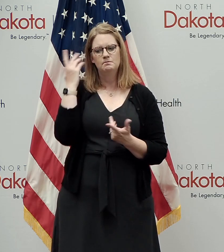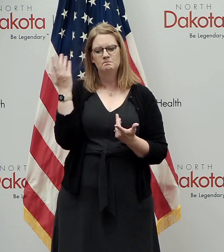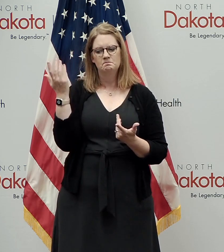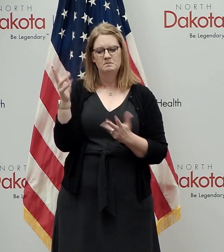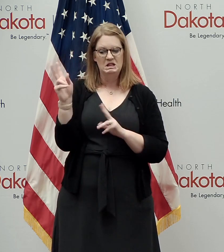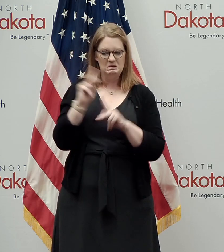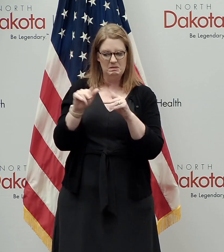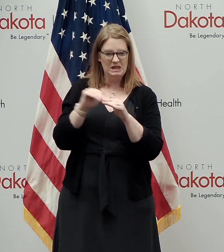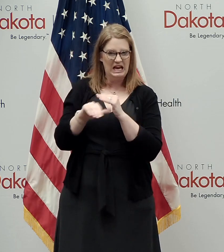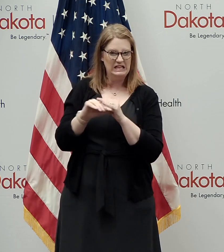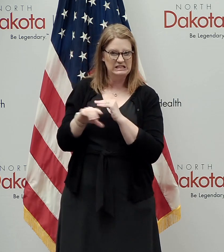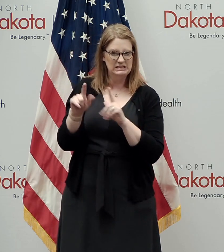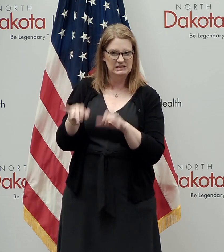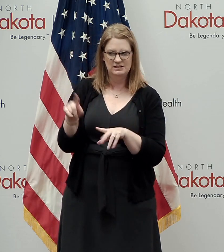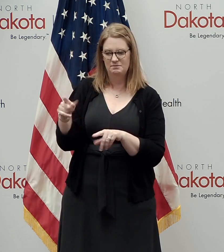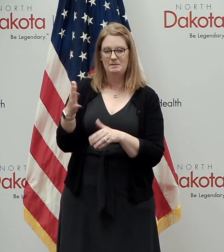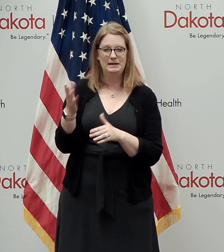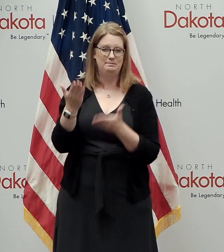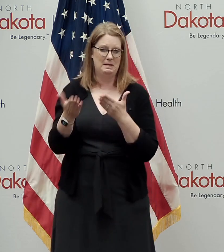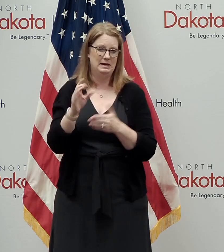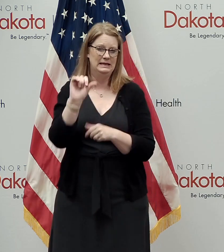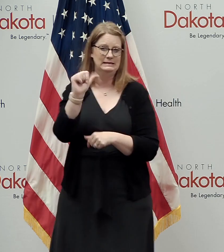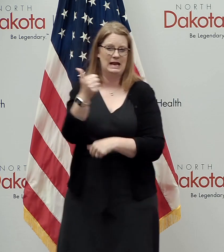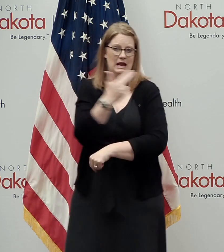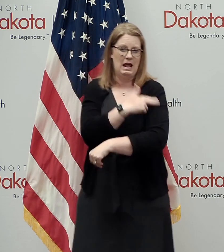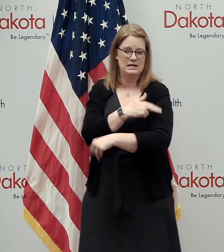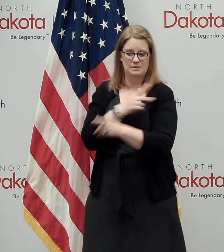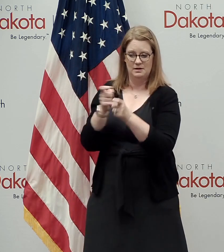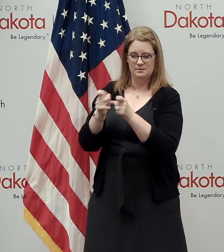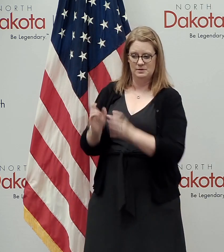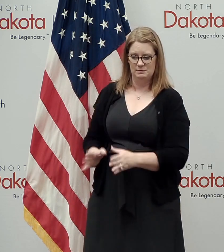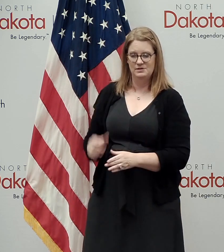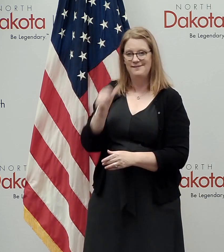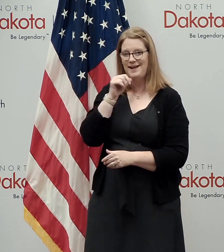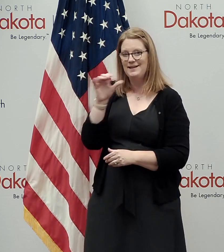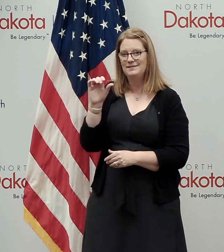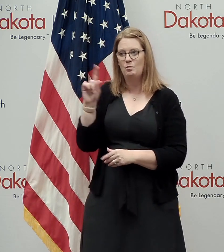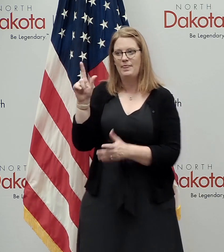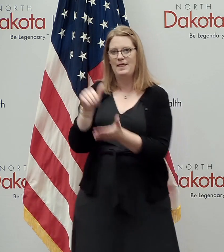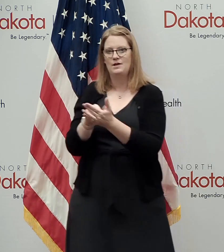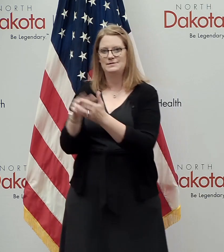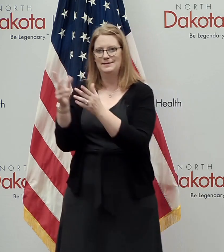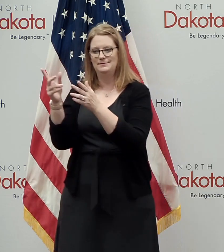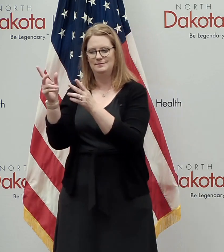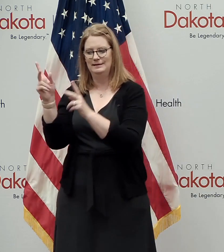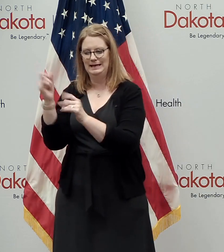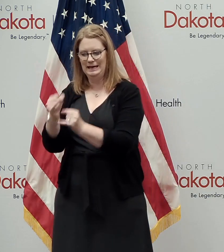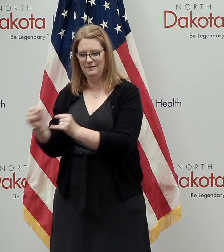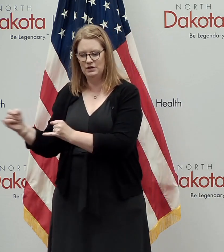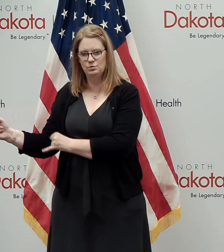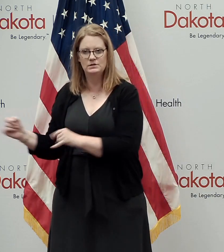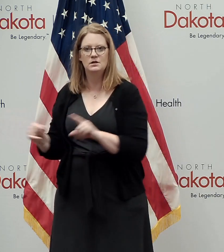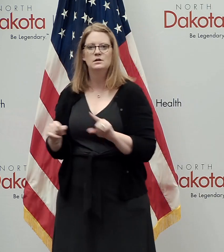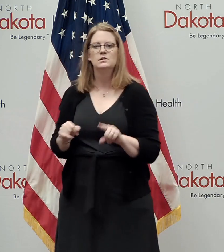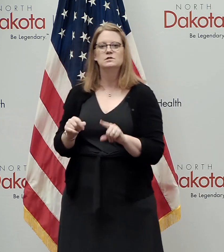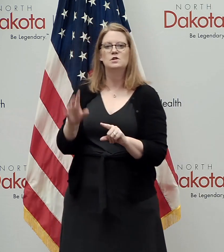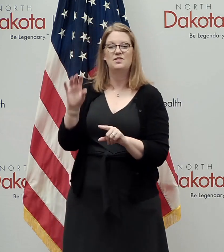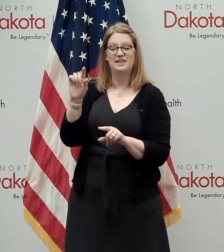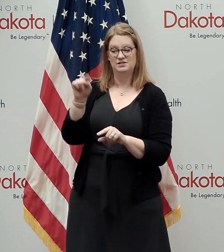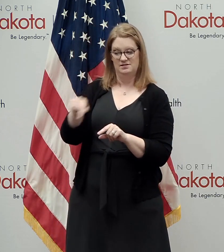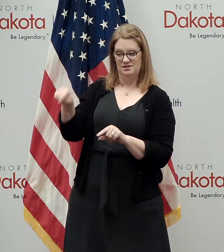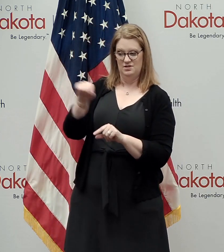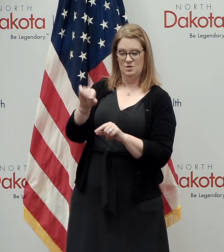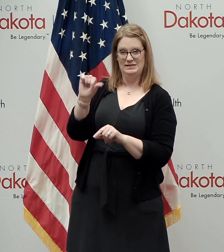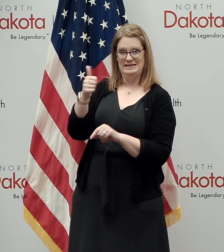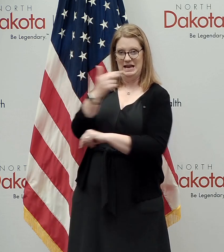be 10 hospital administrators as opposed to 1,000 individuals. Those 10 hospital administrators would become familiar with how to access